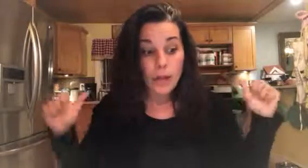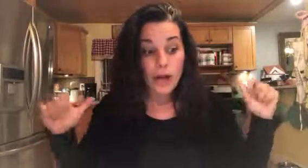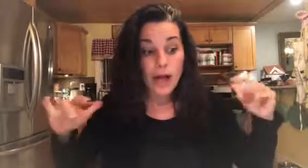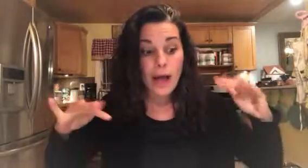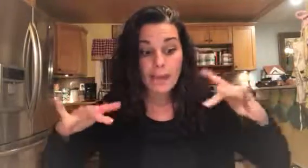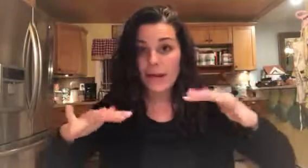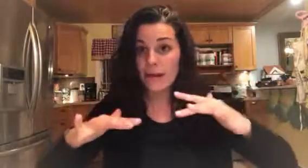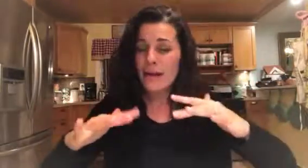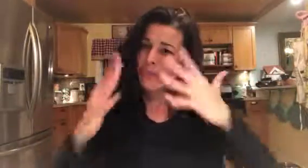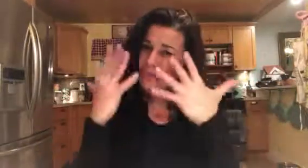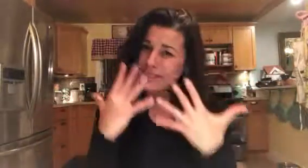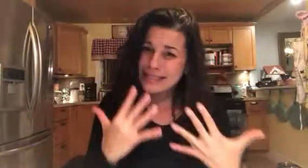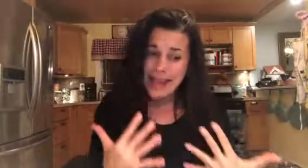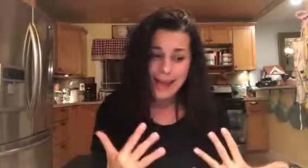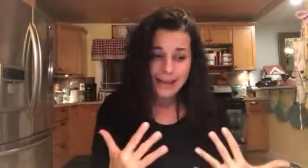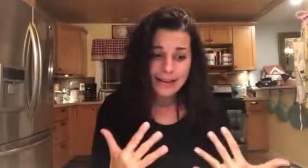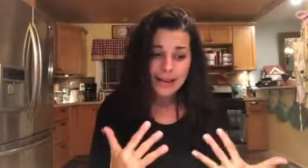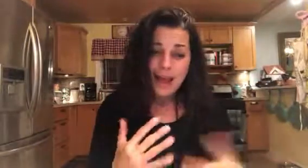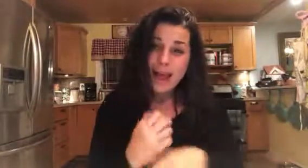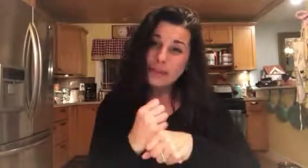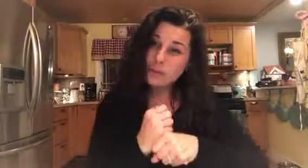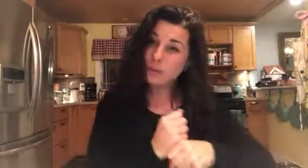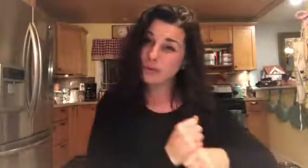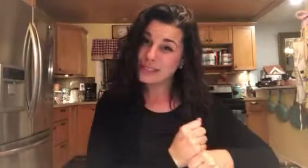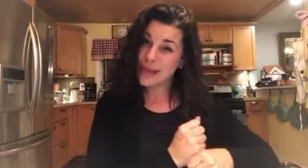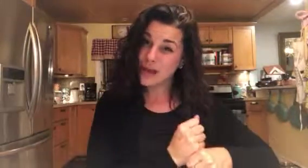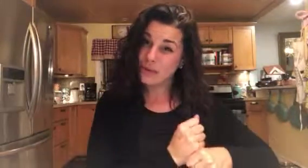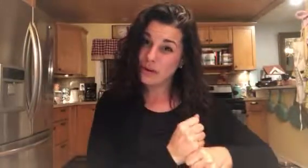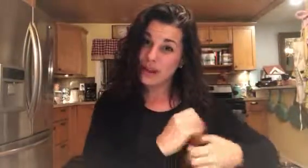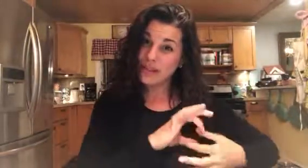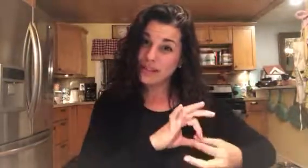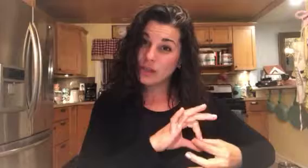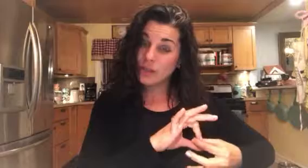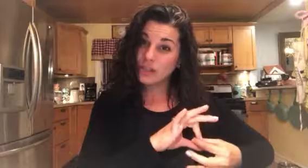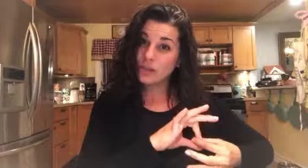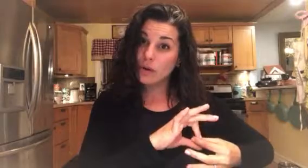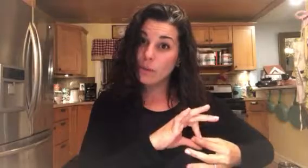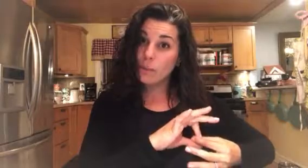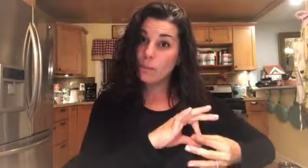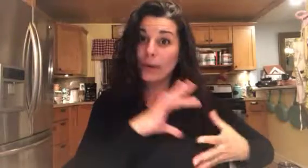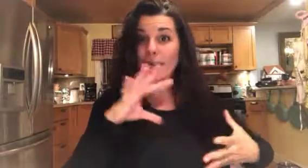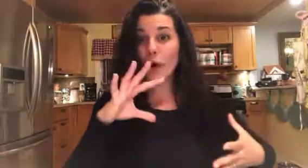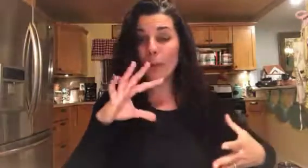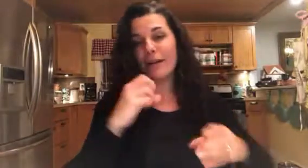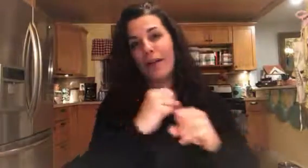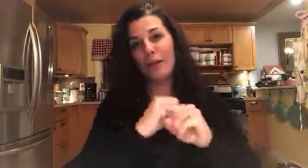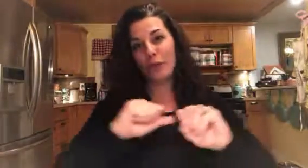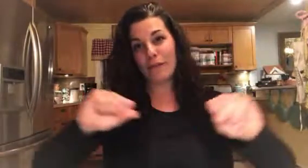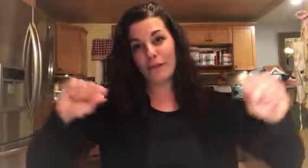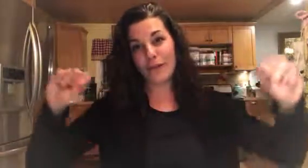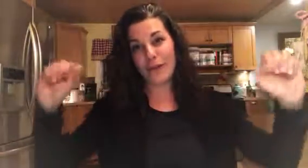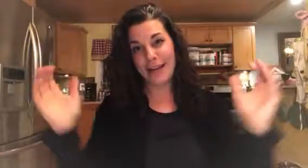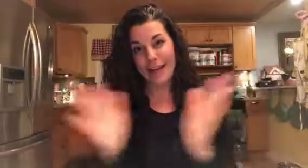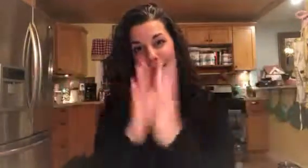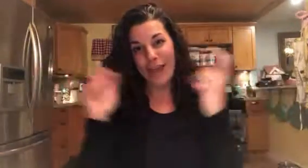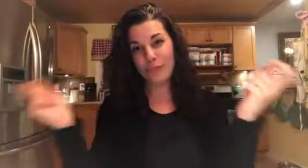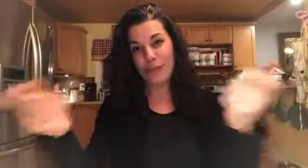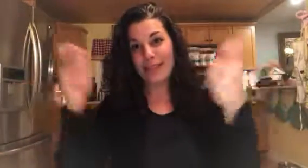are coming. They're sad and they're pulled down. That's going to break open and they'll be free and praise